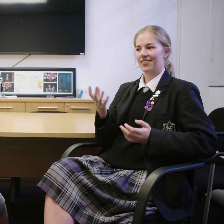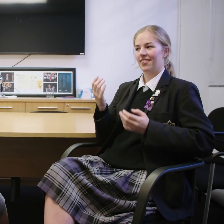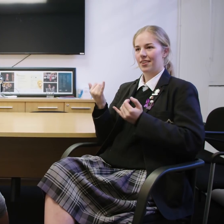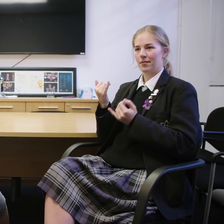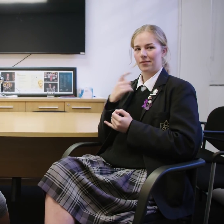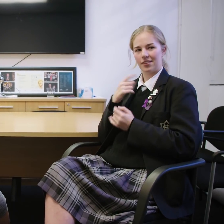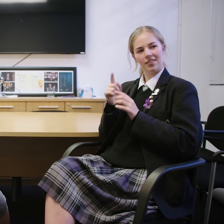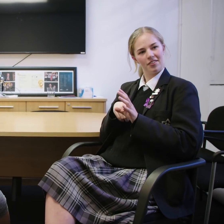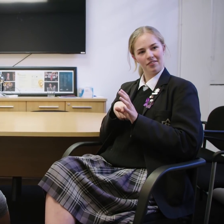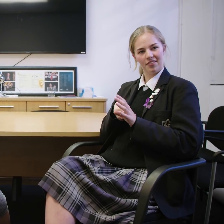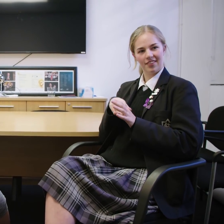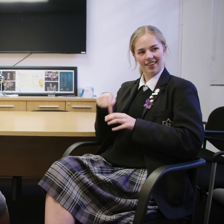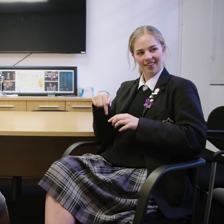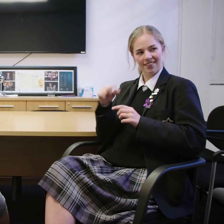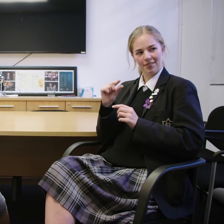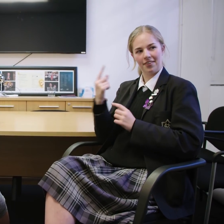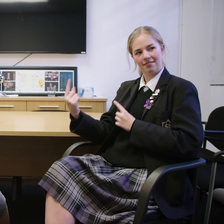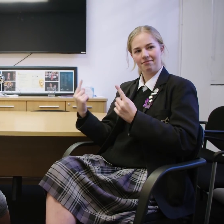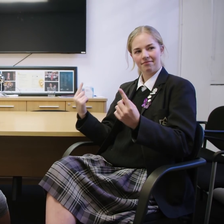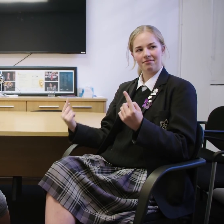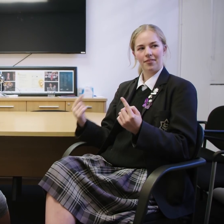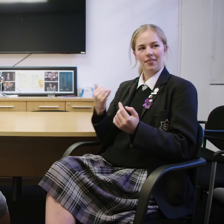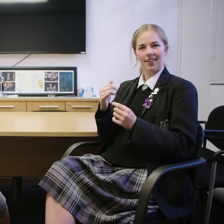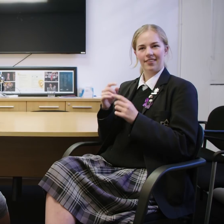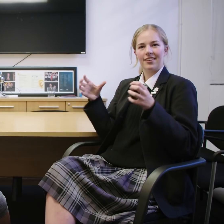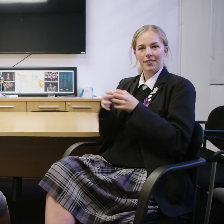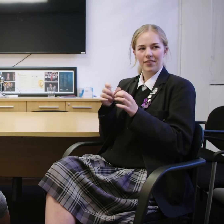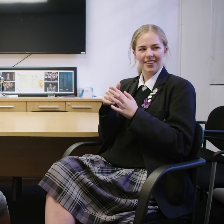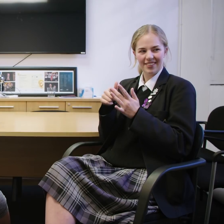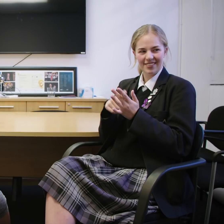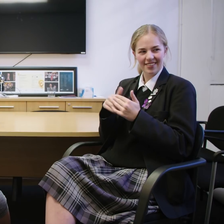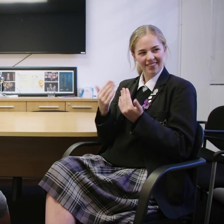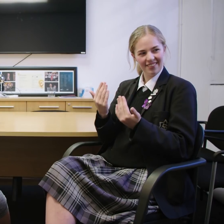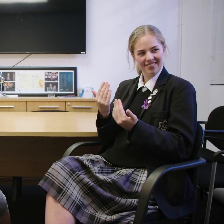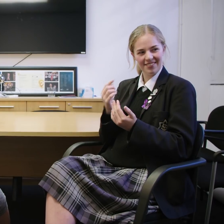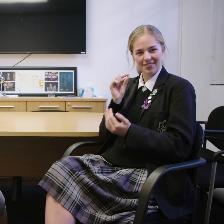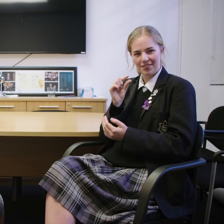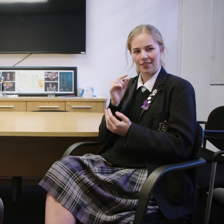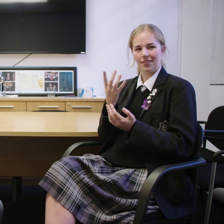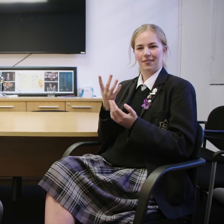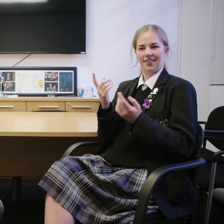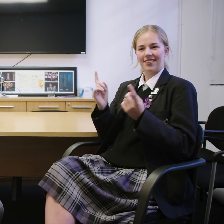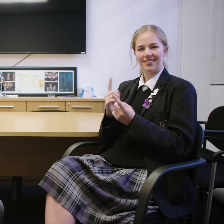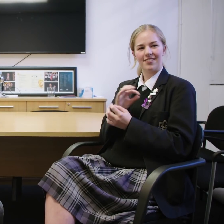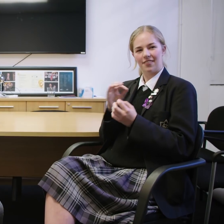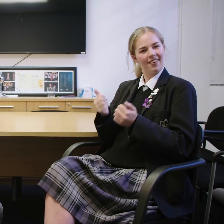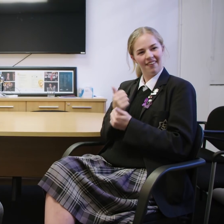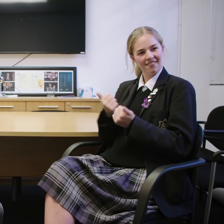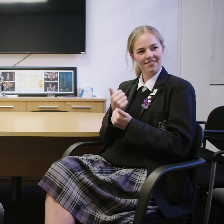isolated. They don't often meet up as a community, and there aren't many events for them. So a lot of them end up